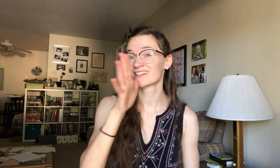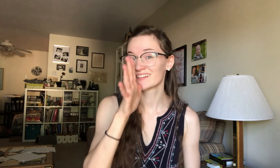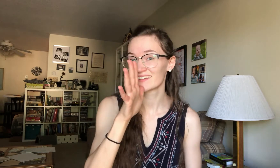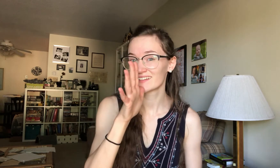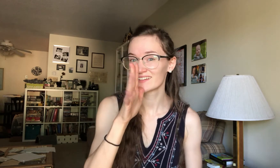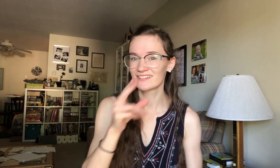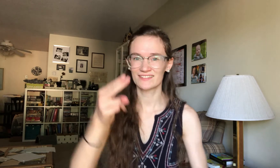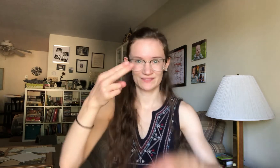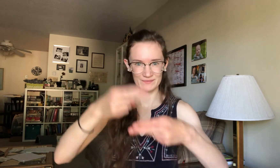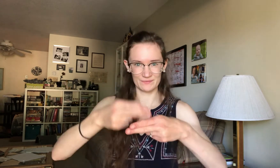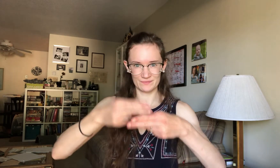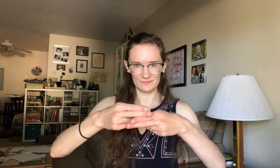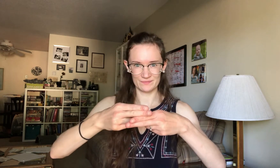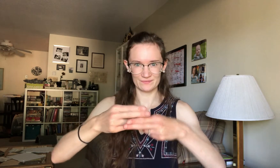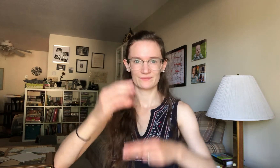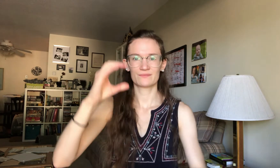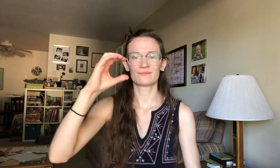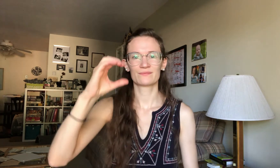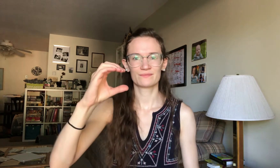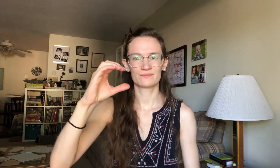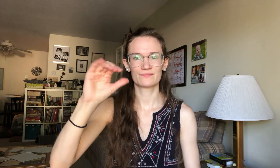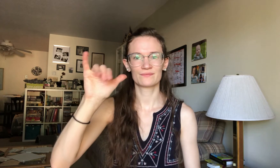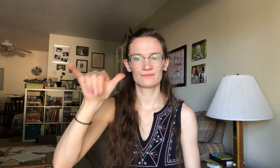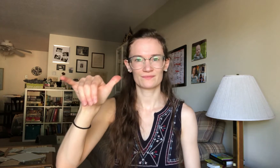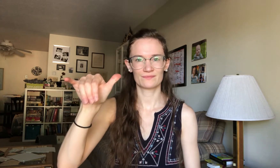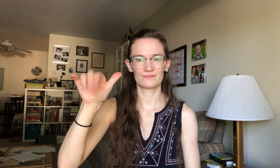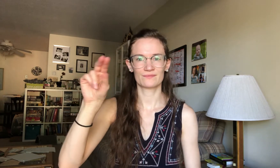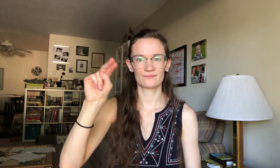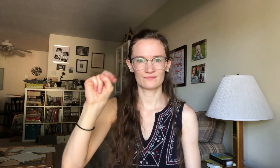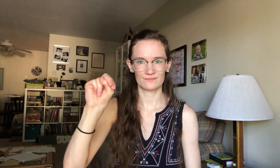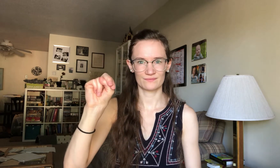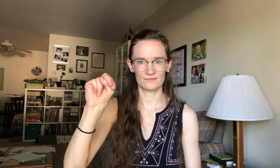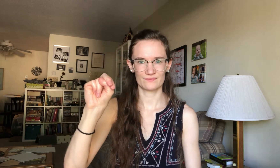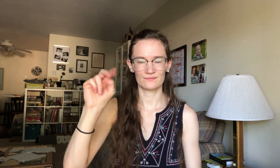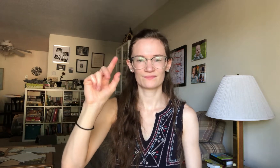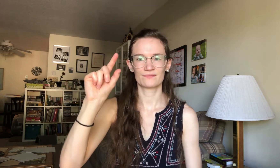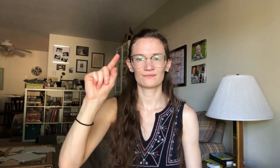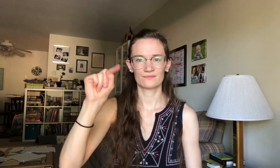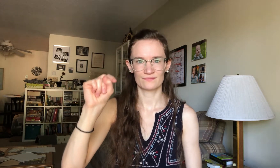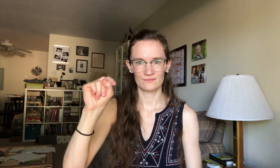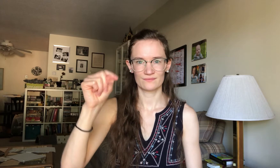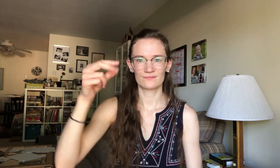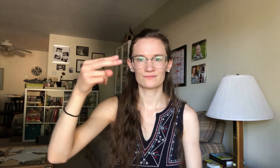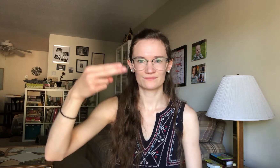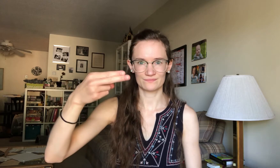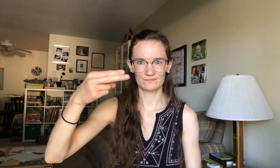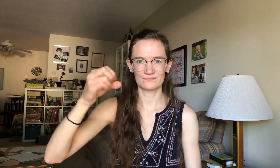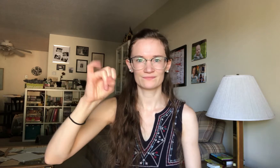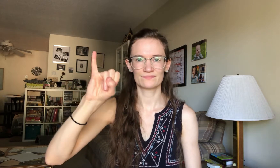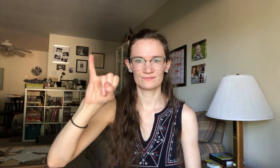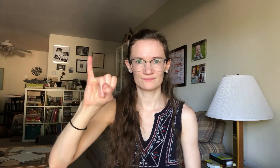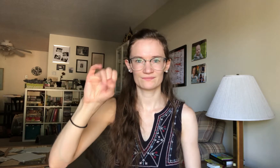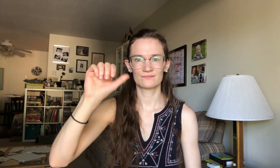think I am too. The reality is I still need to practice slowly, even the signs that I know better than